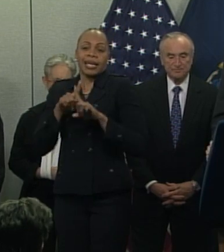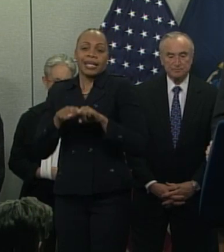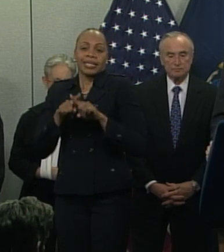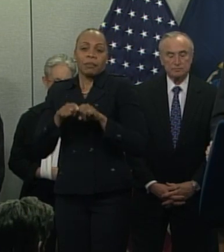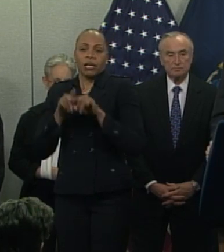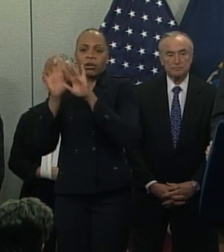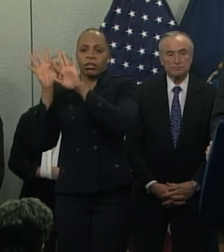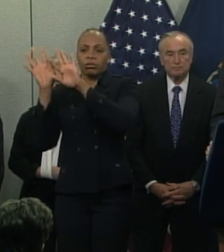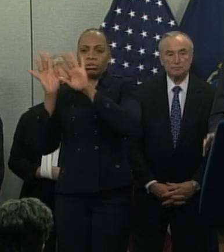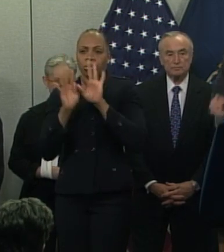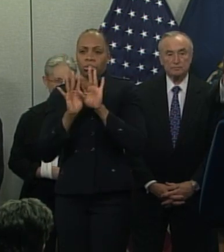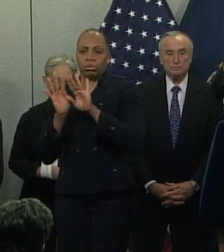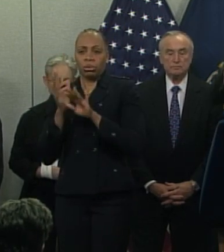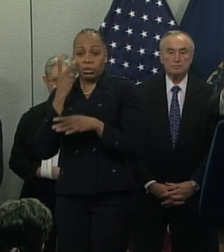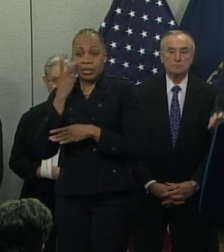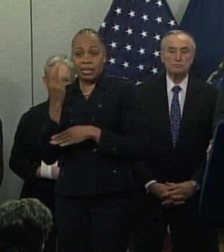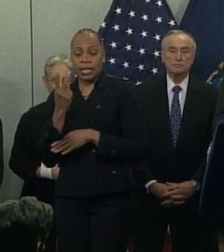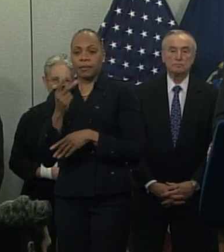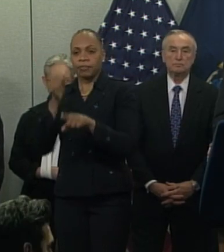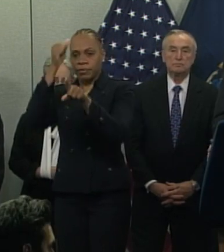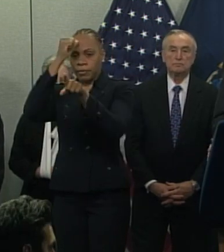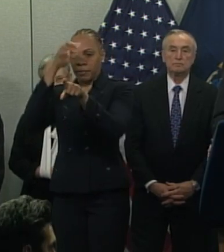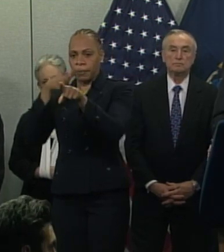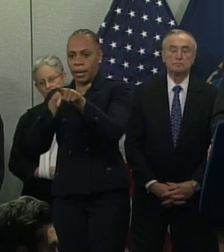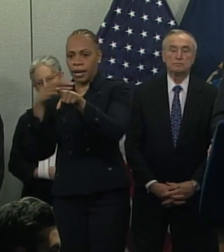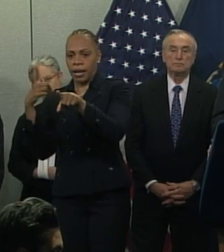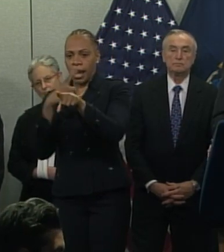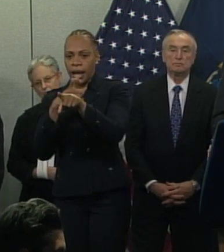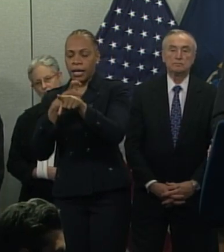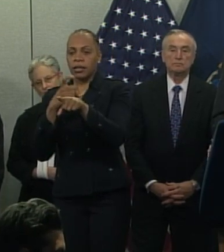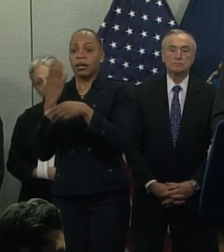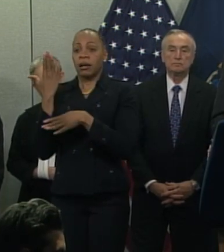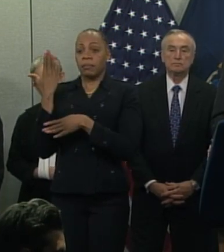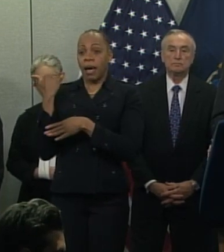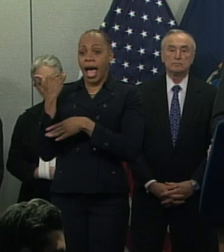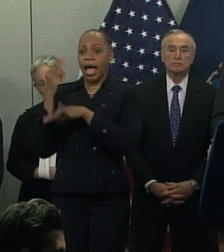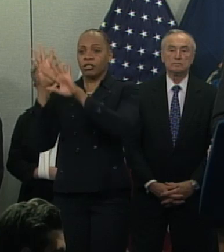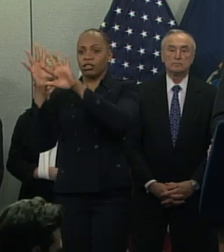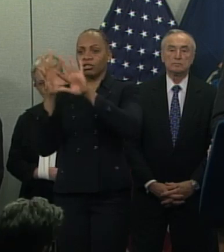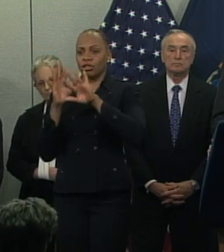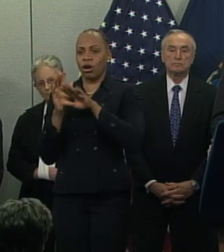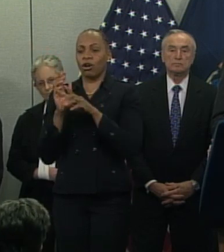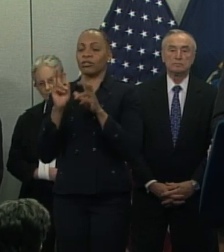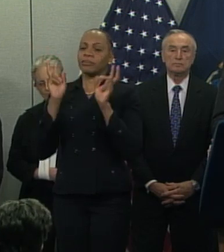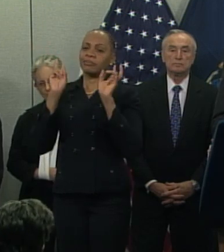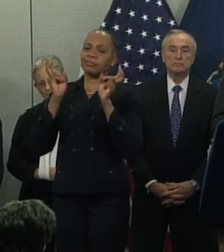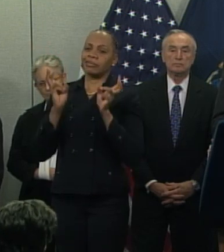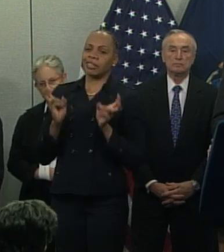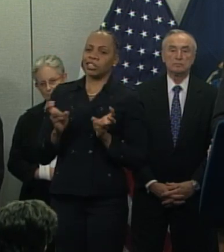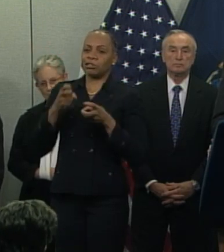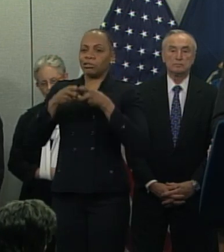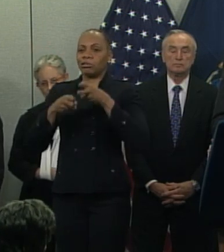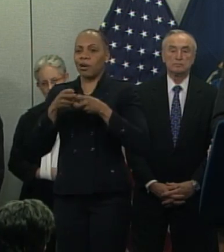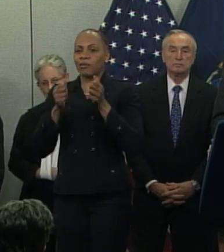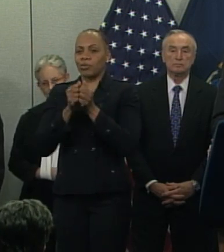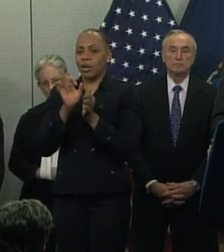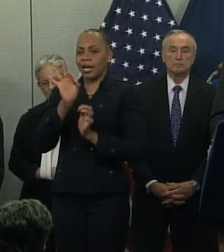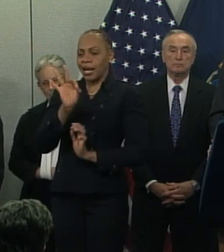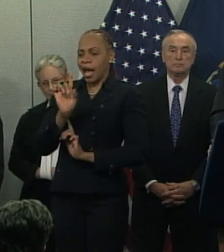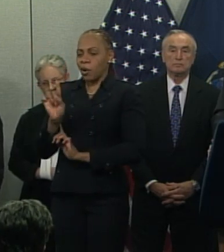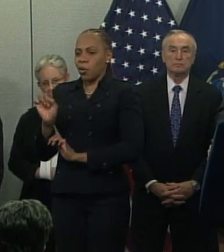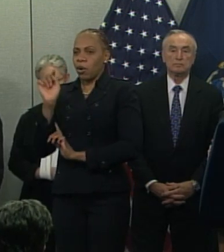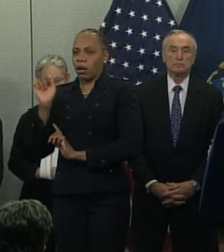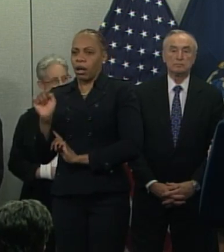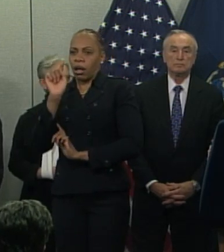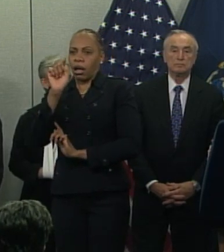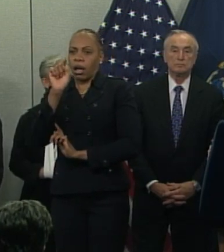to see how that develops. Yes. In previous storms, there have been issues with 911 dispatching and significant delays